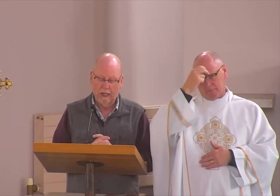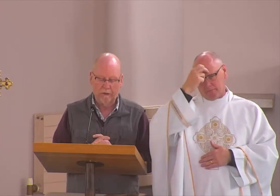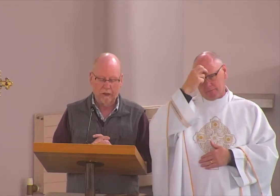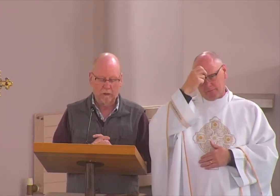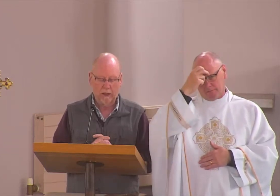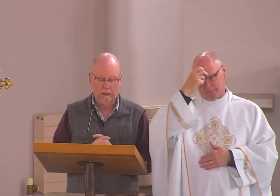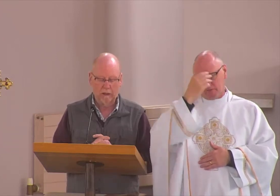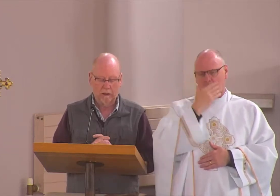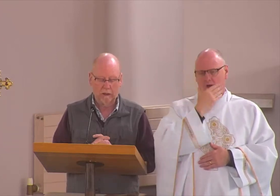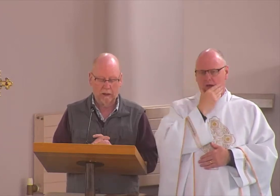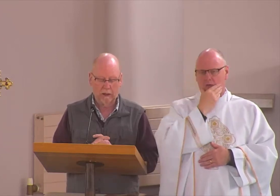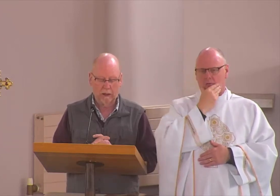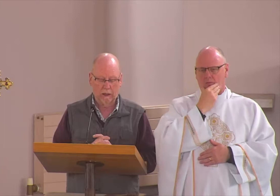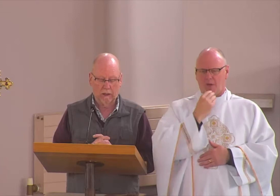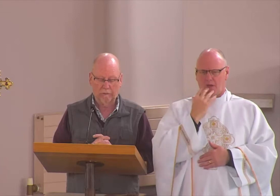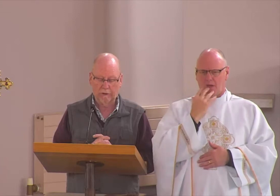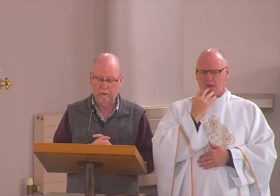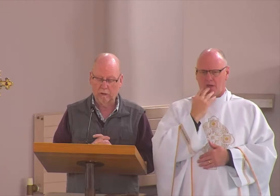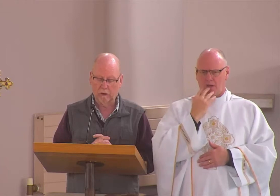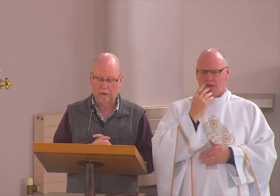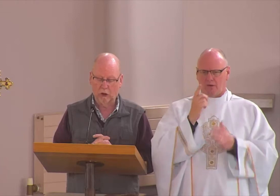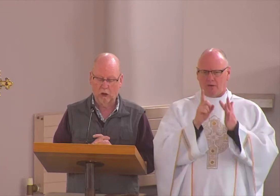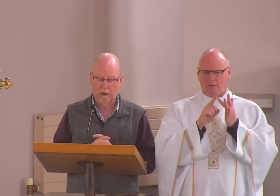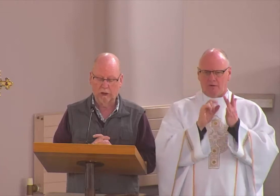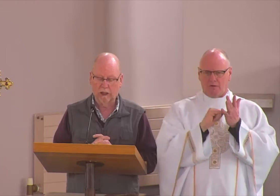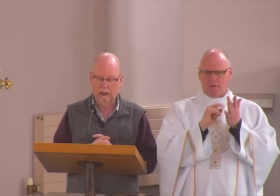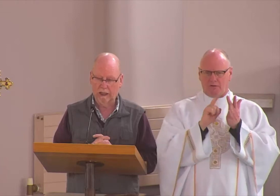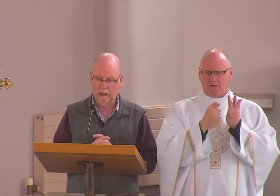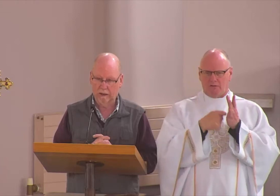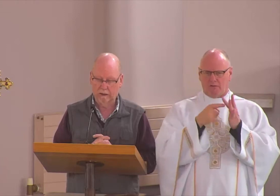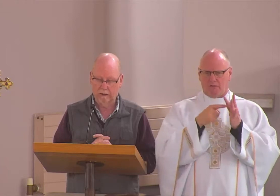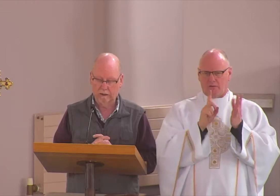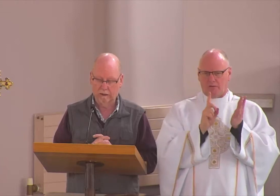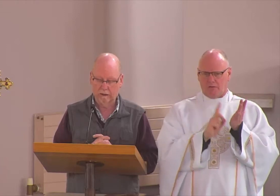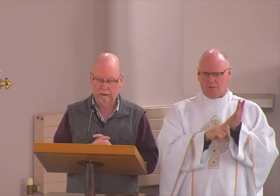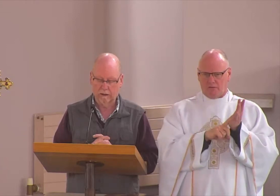Men of Israel and fearers of God, listen.